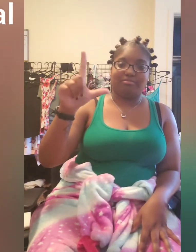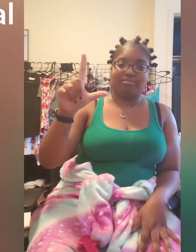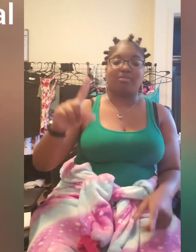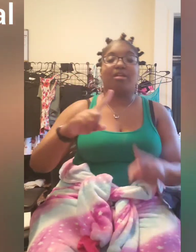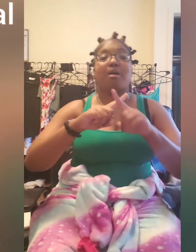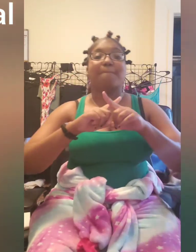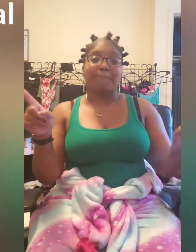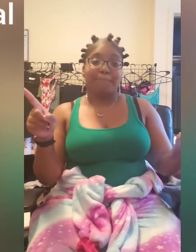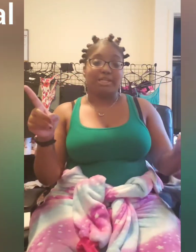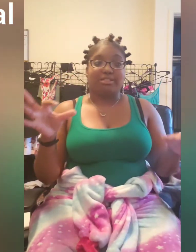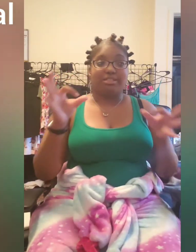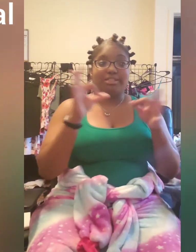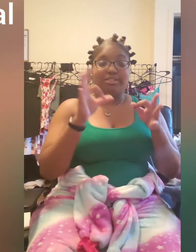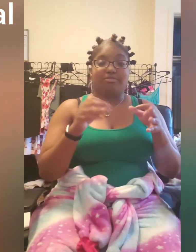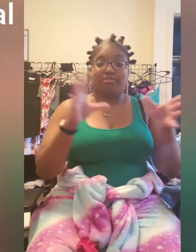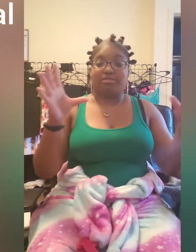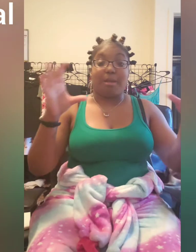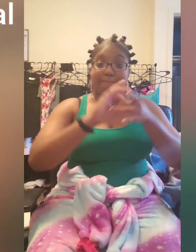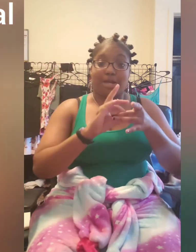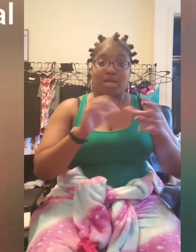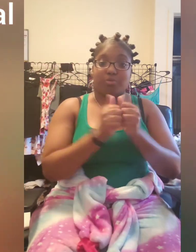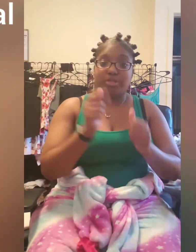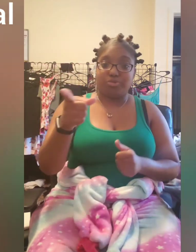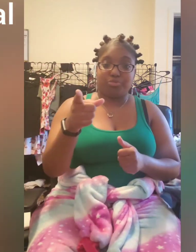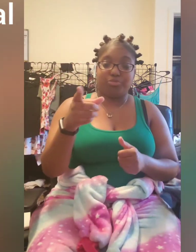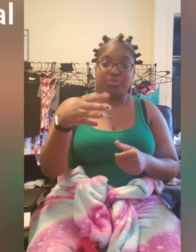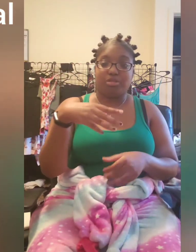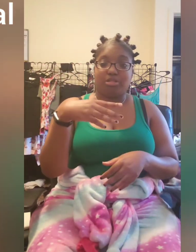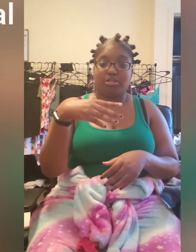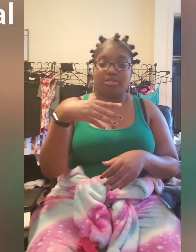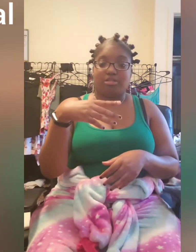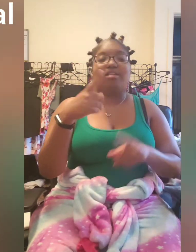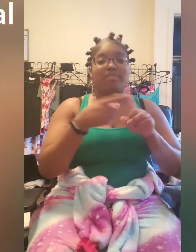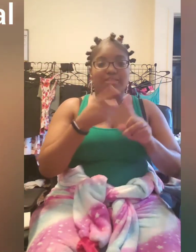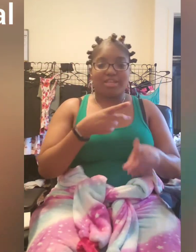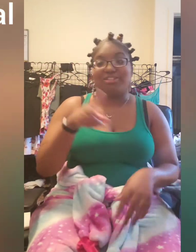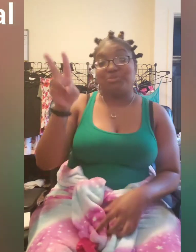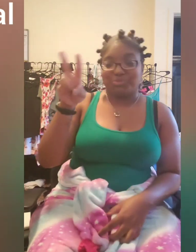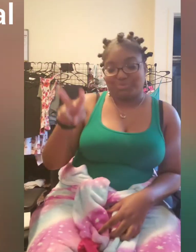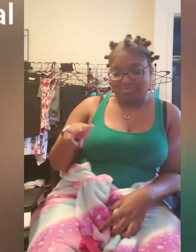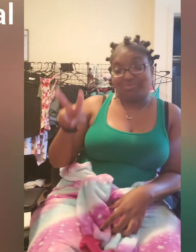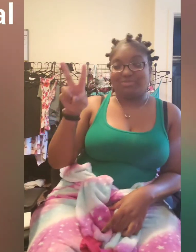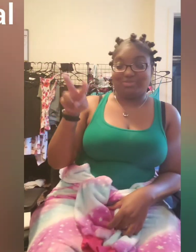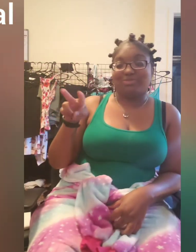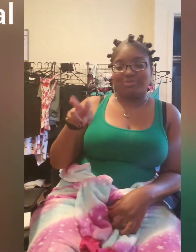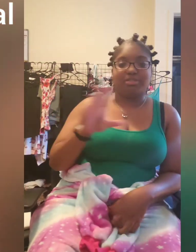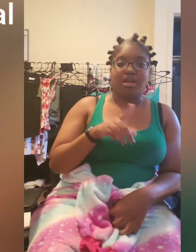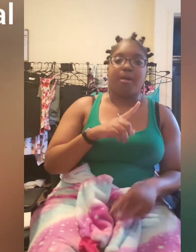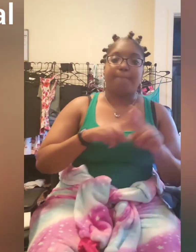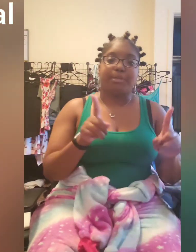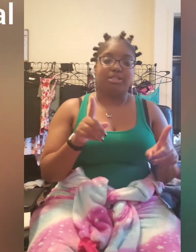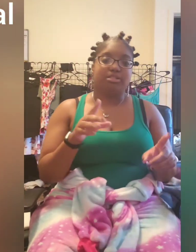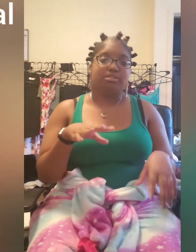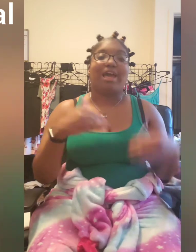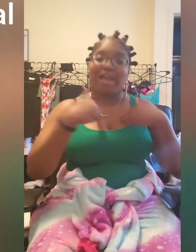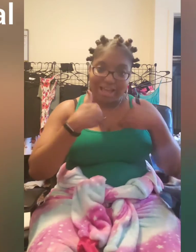have to have some kind of bond with you. Um, once they have that bond, then, you know, they can, you know,